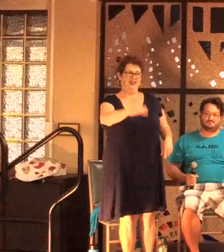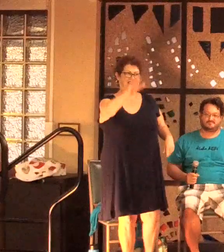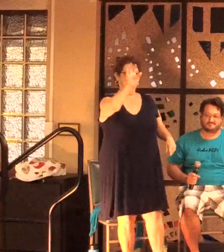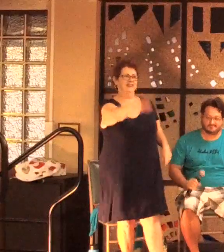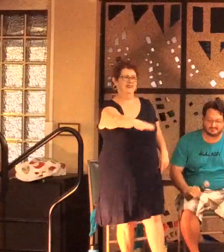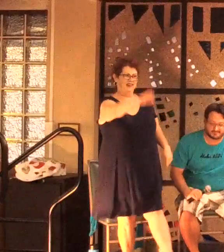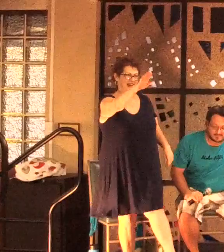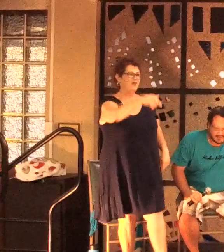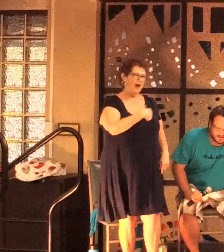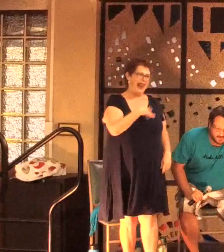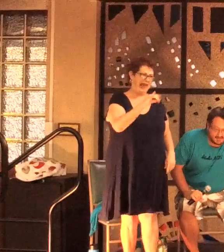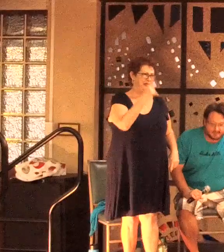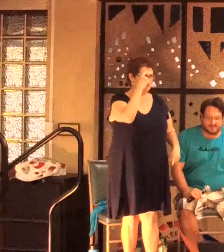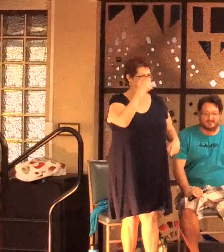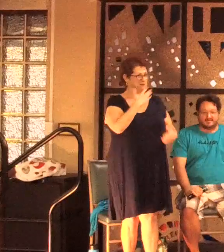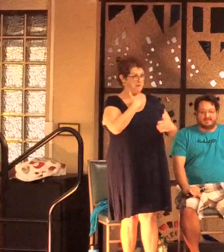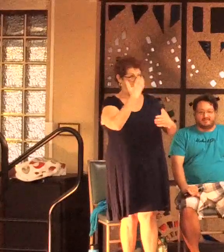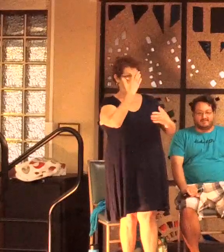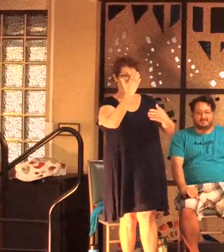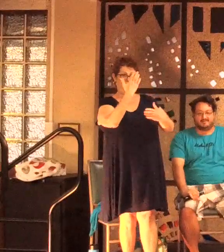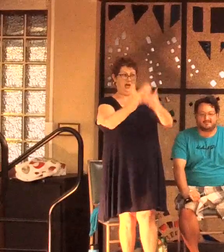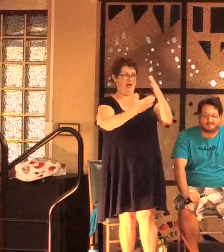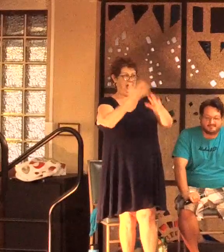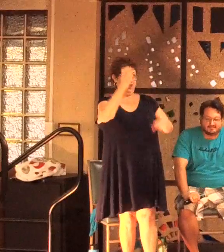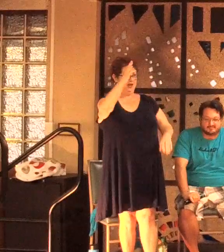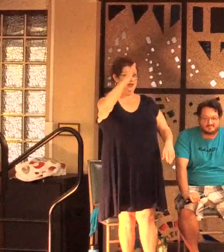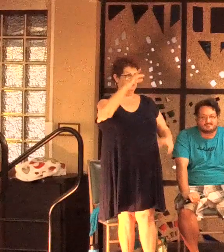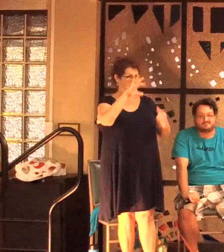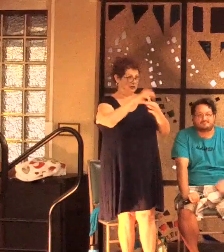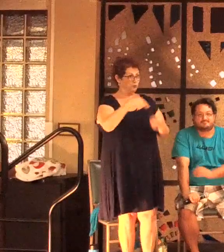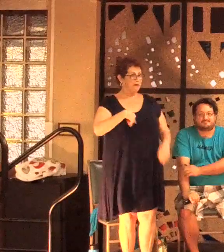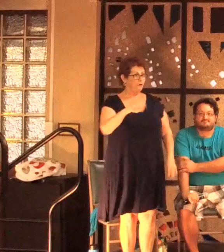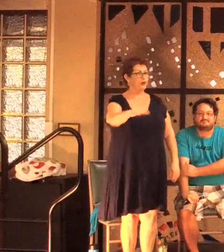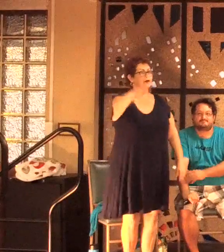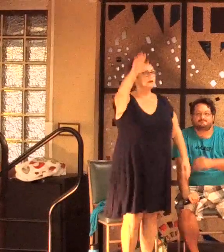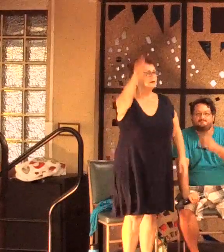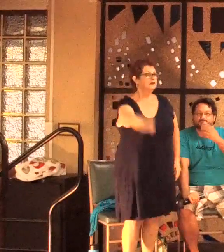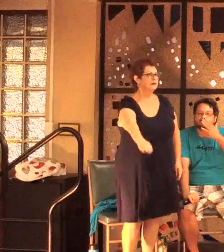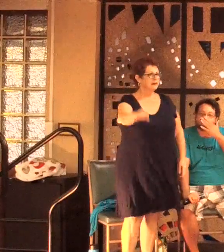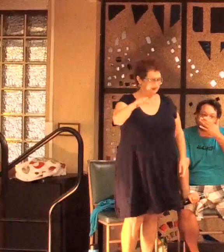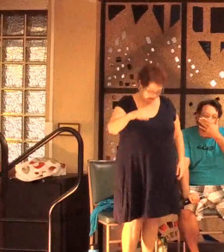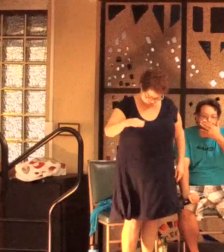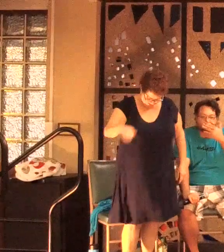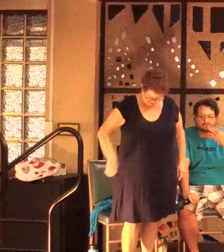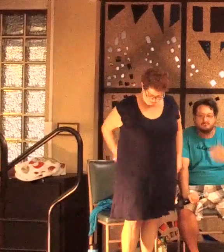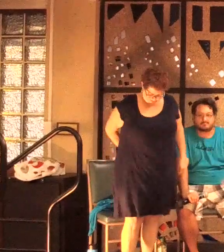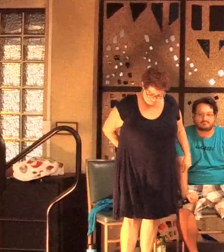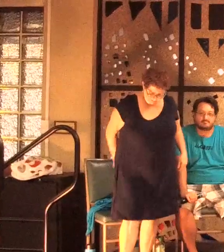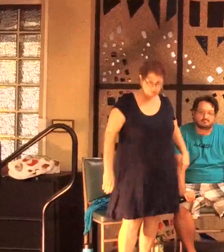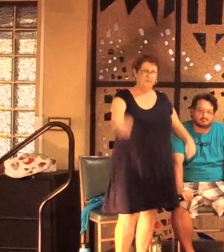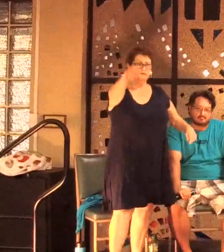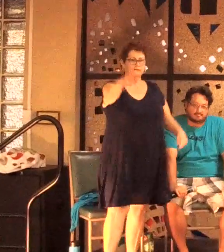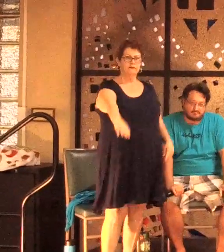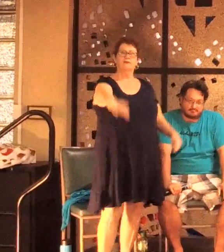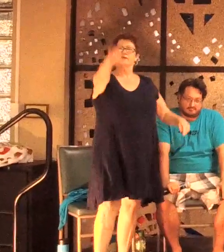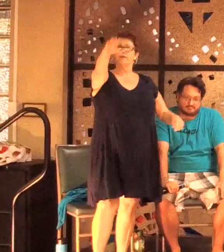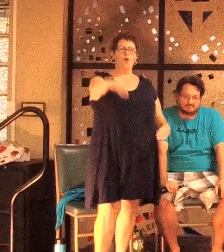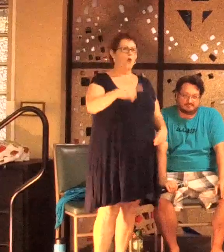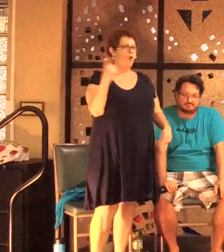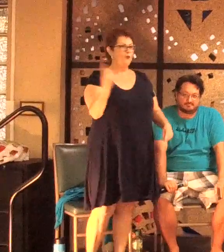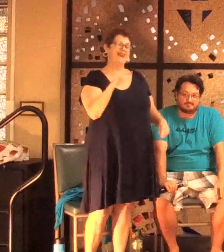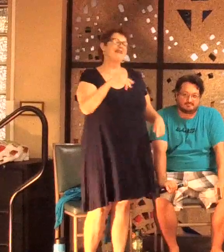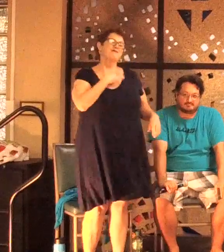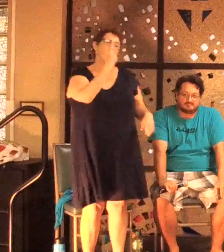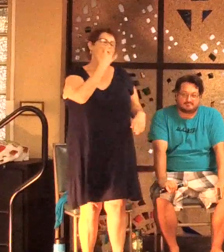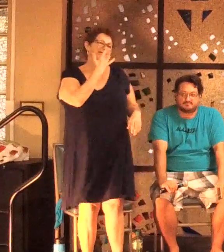Yeah, truly, I really like the pounding on the floor. I like that noise because my hands are really kind of connected to my foot. They're this way, but they both